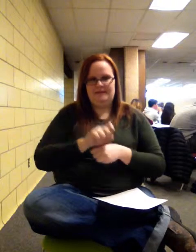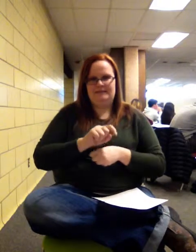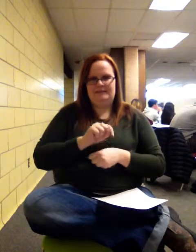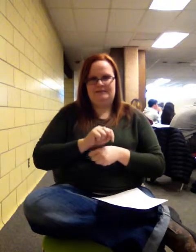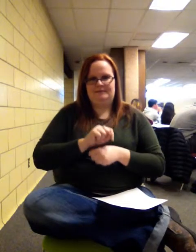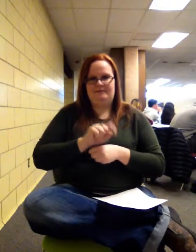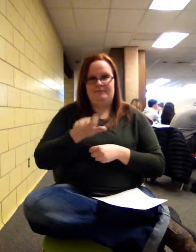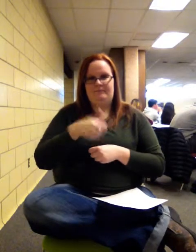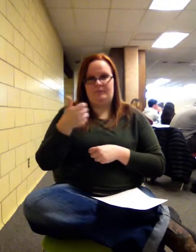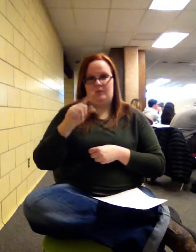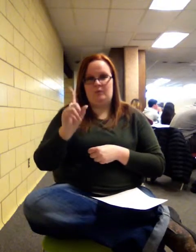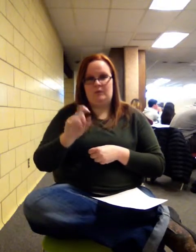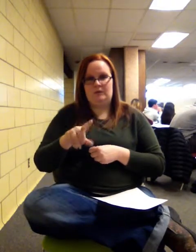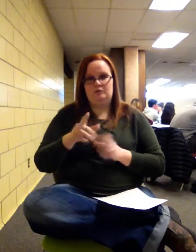Other questions or comments?